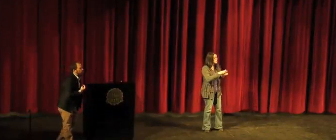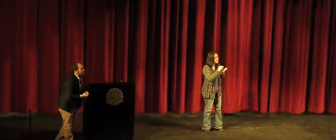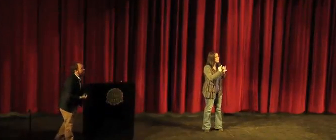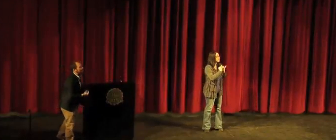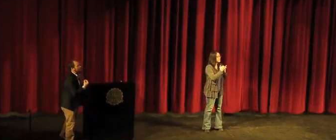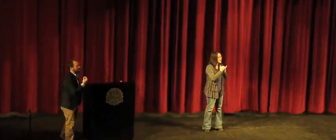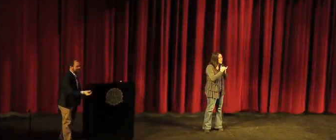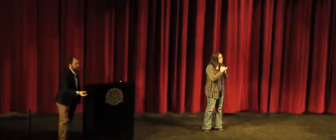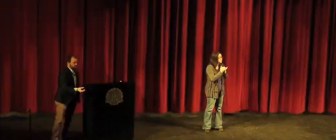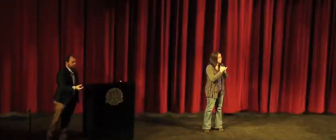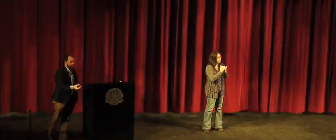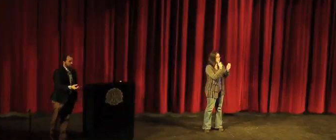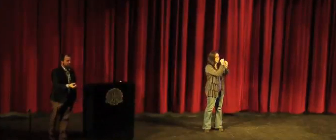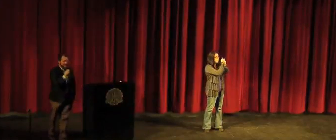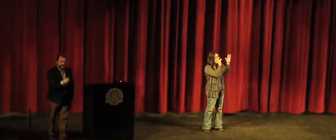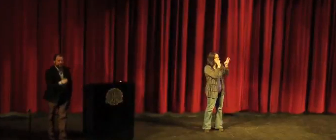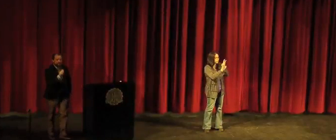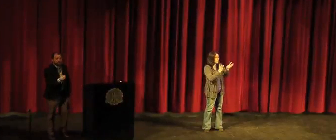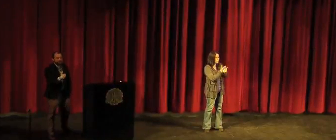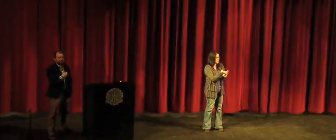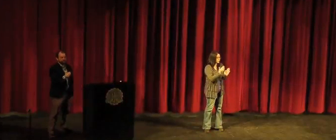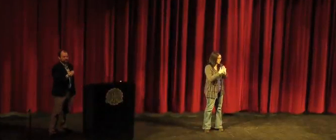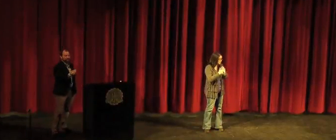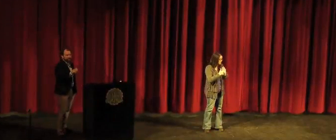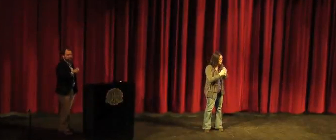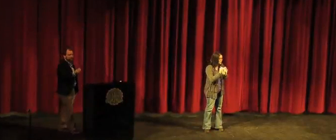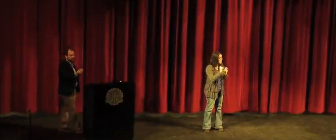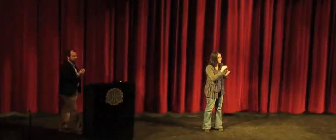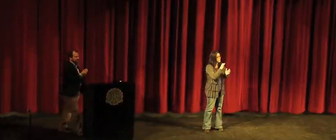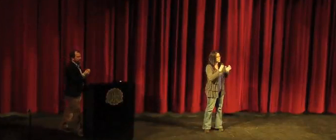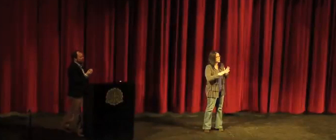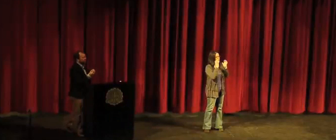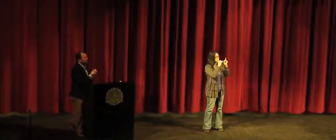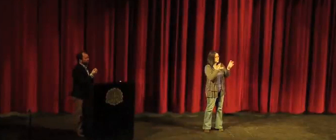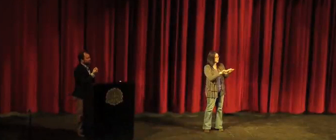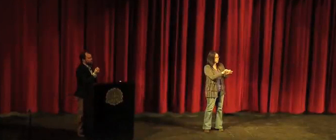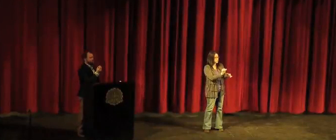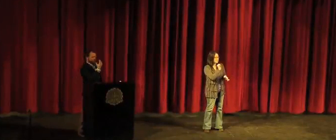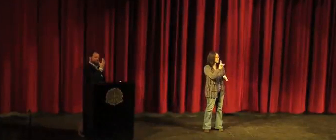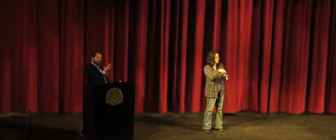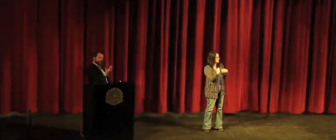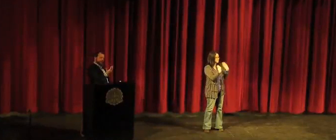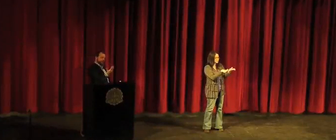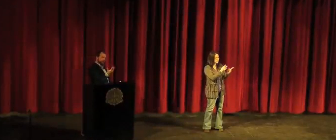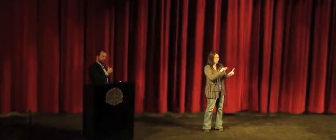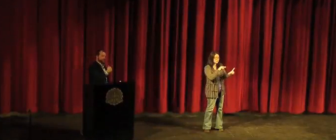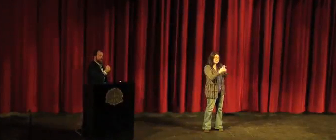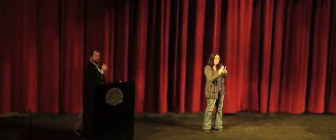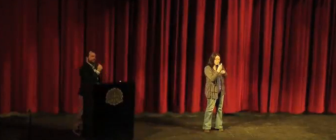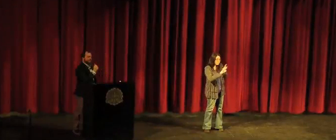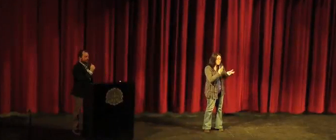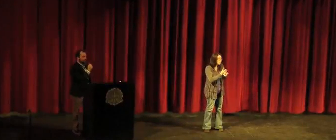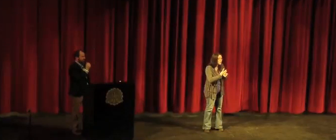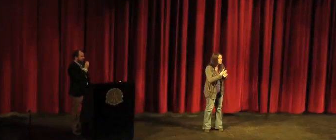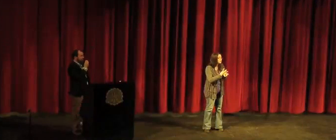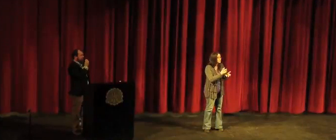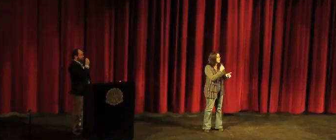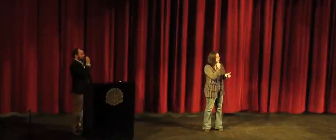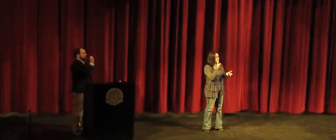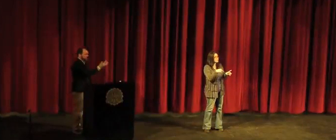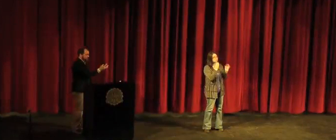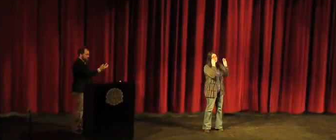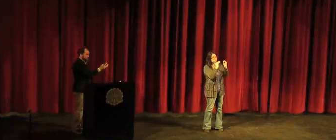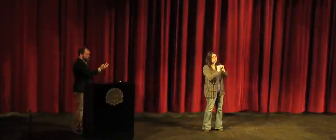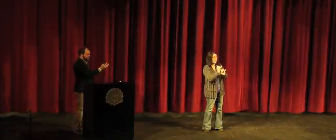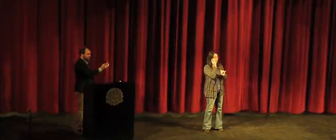to reimagine the world. That's what a Christian education is doing. It's not only giving you a perspective on the world, it's not only teaching you how